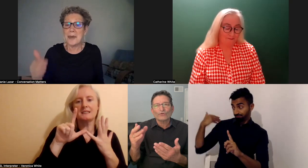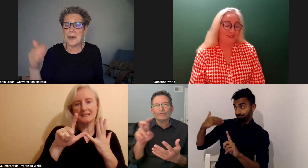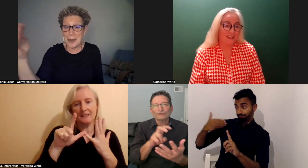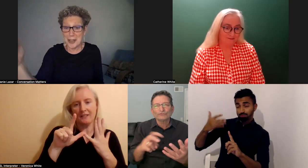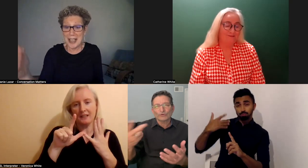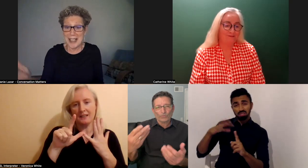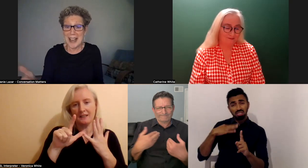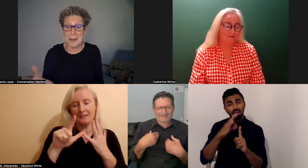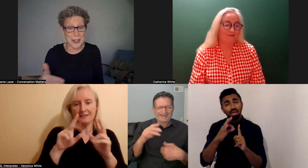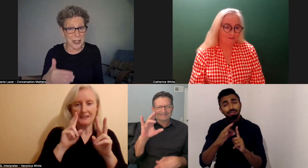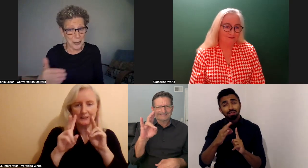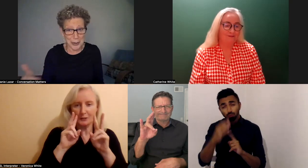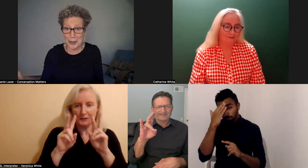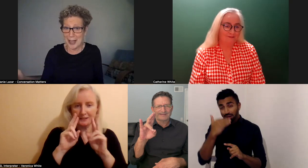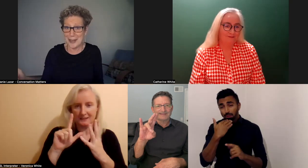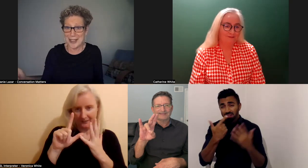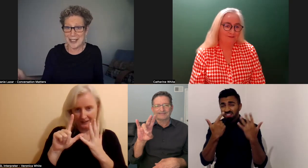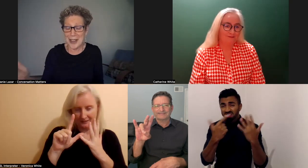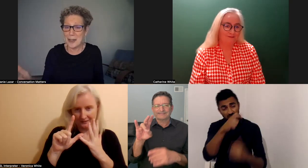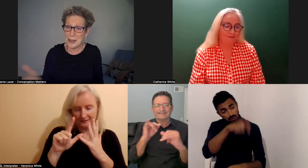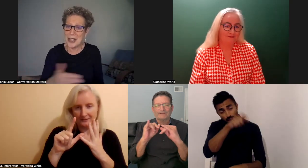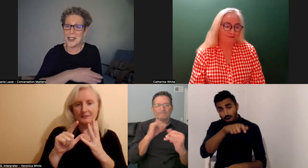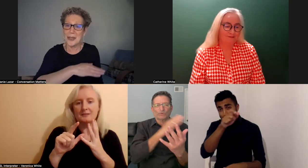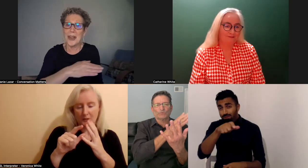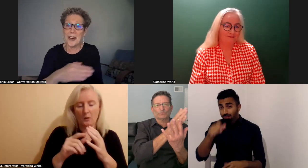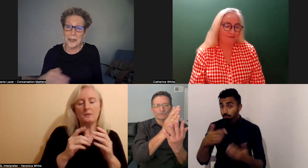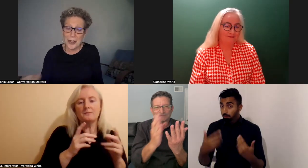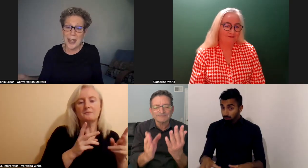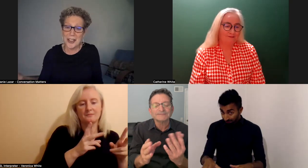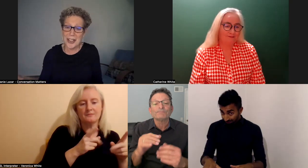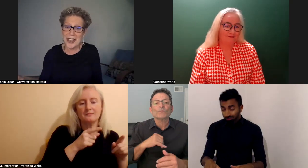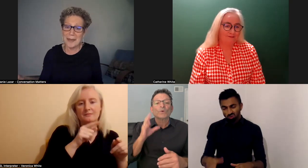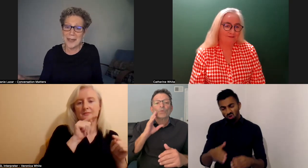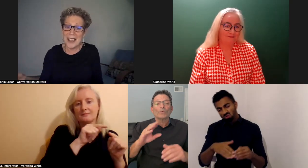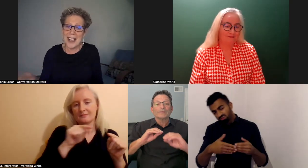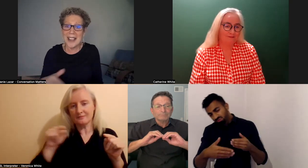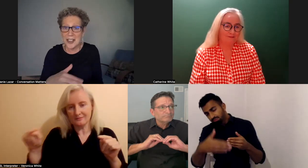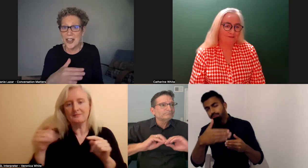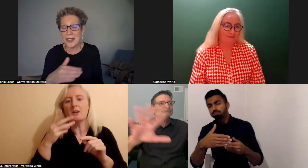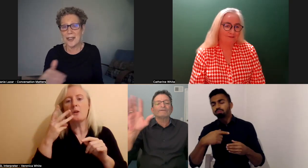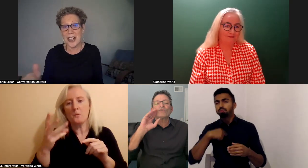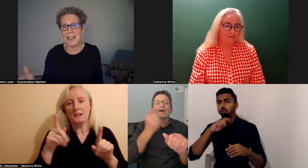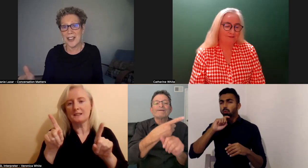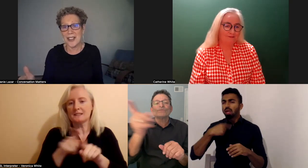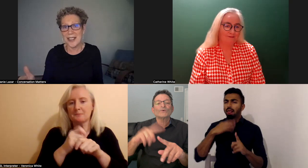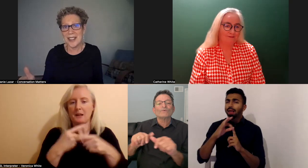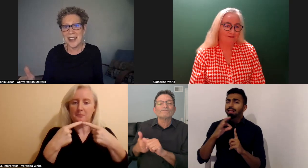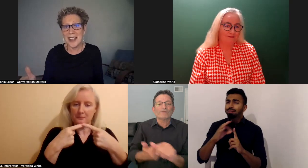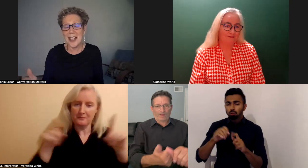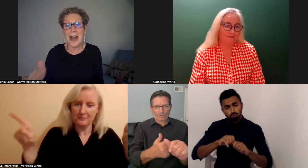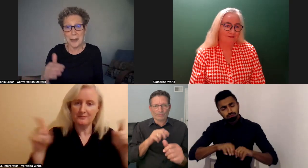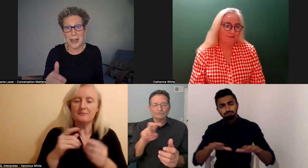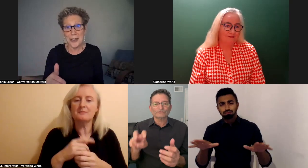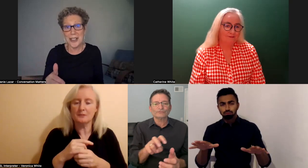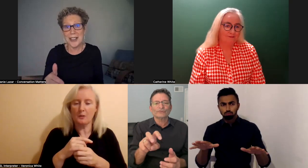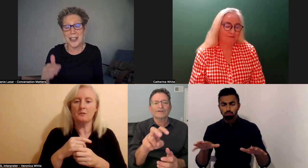And what we'll be doing is putting them all out for everybody to follow that journey. And it's a journey through generations